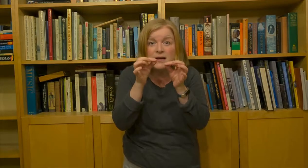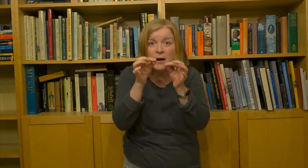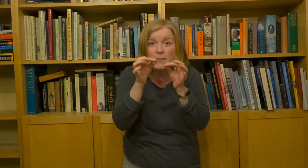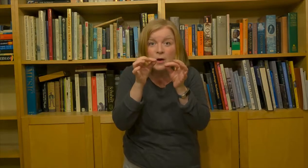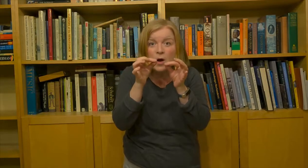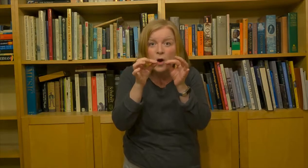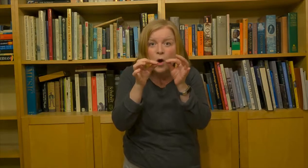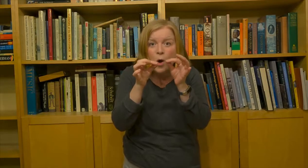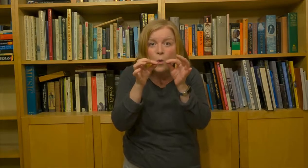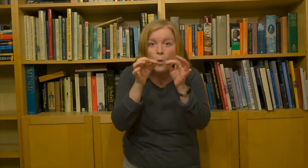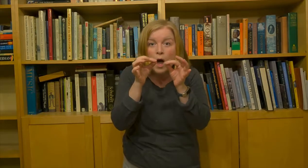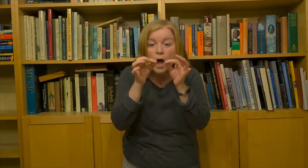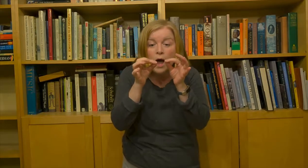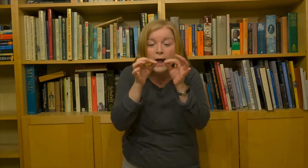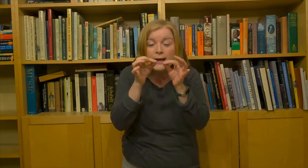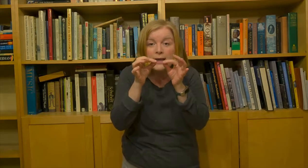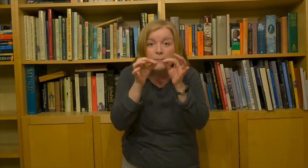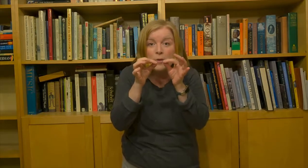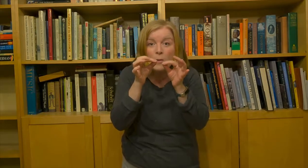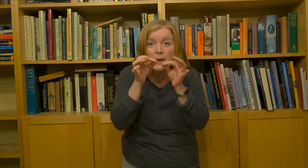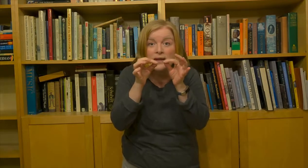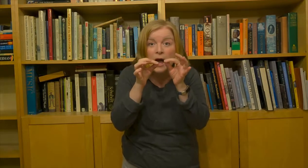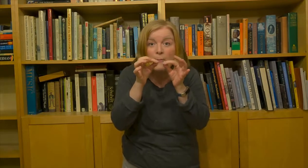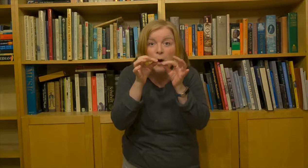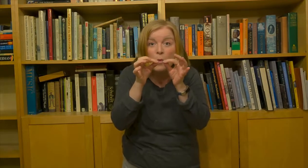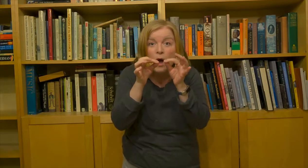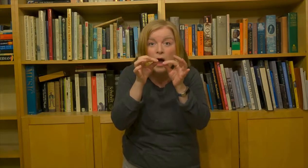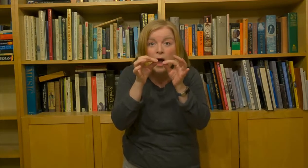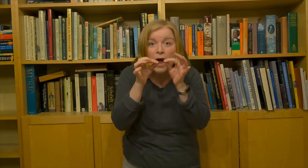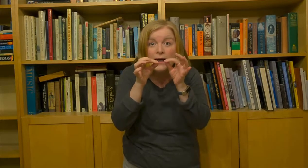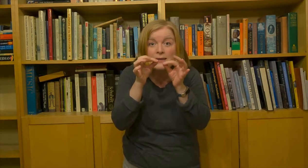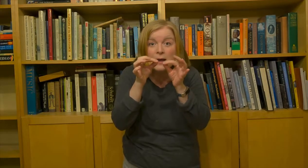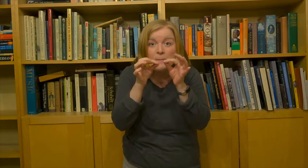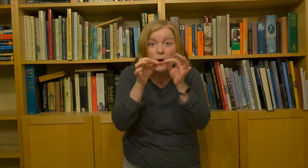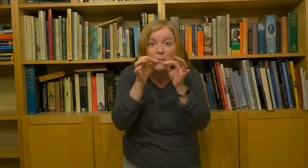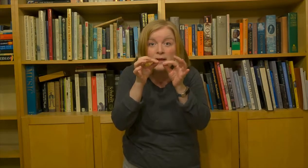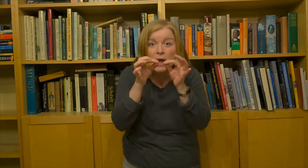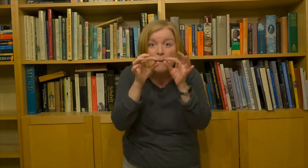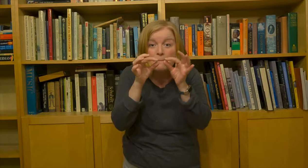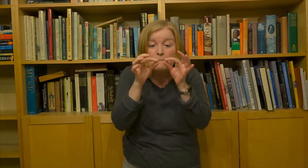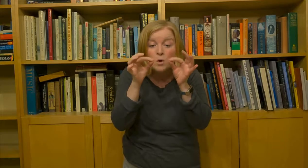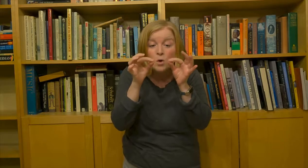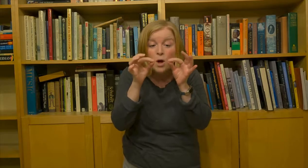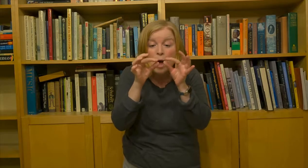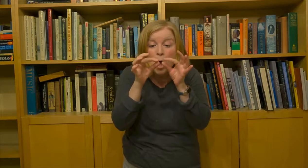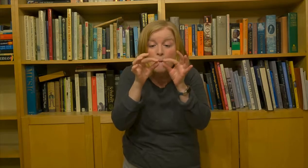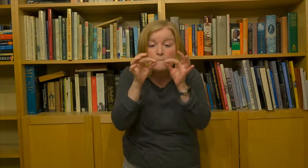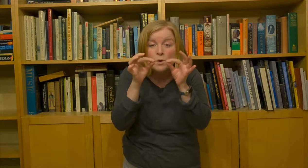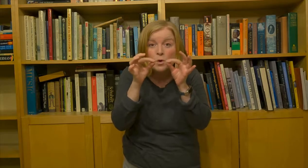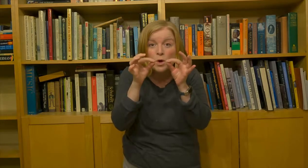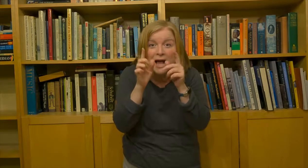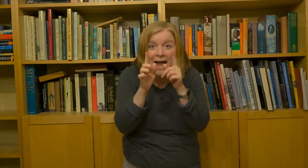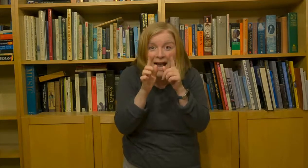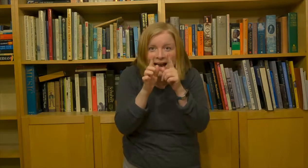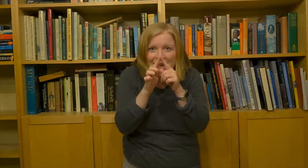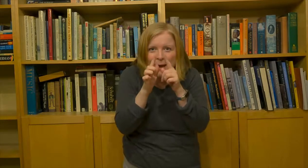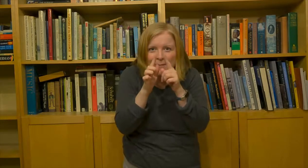up? Wind the bobbin up, wind the bobbin up, pull, pull, clap,